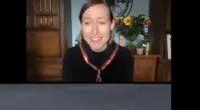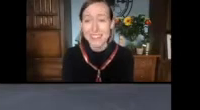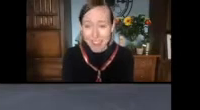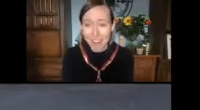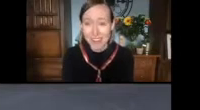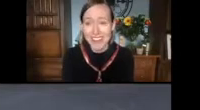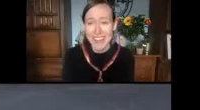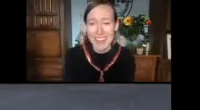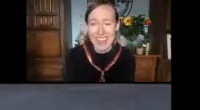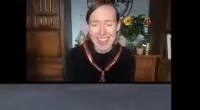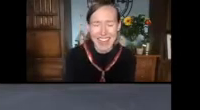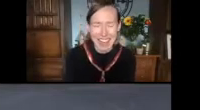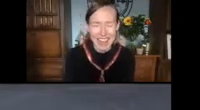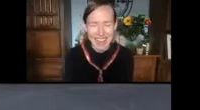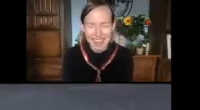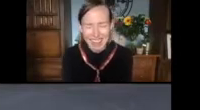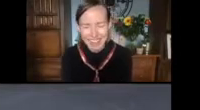Right color.